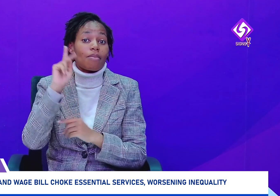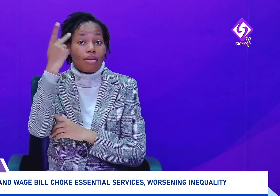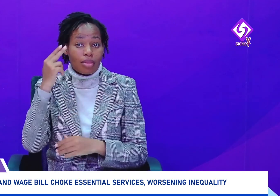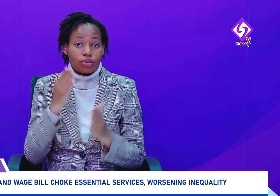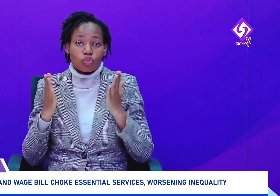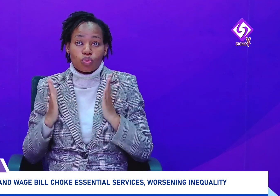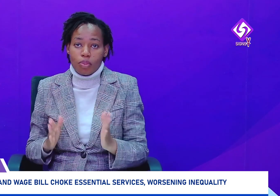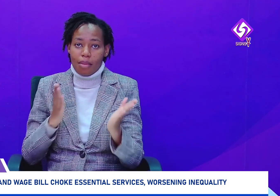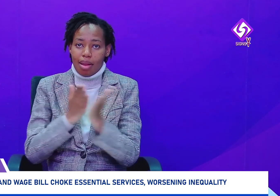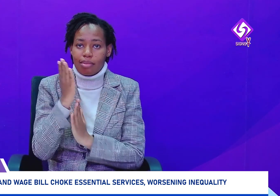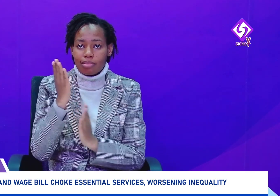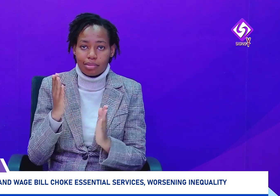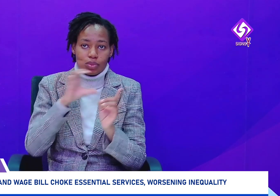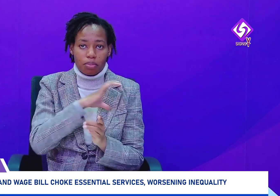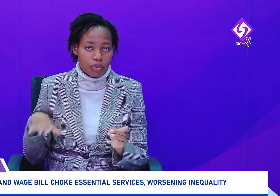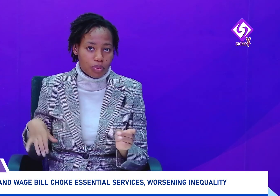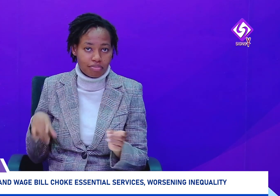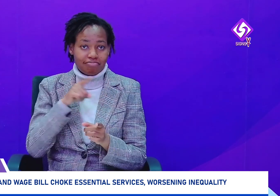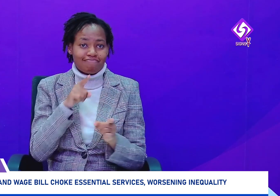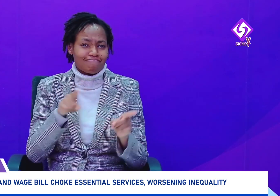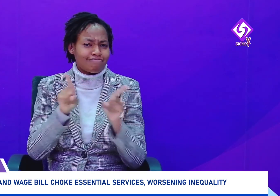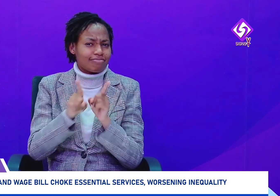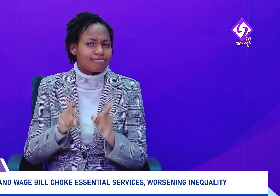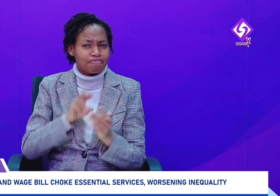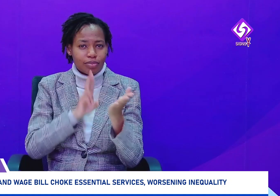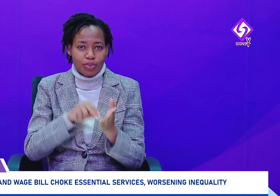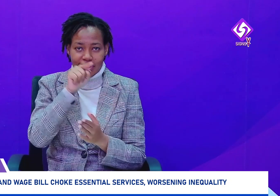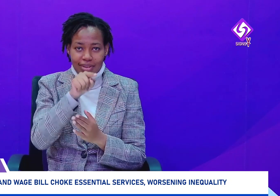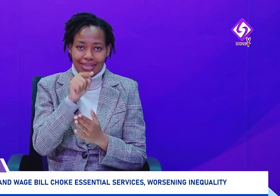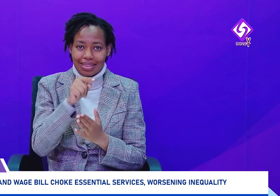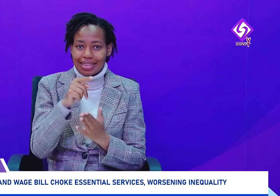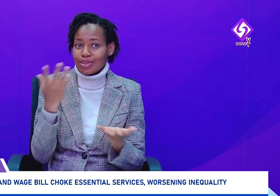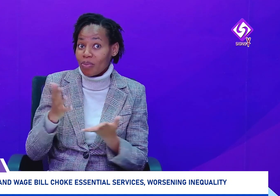to two new reports released by the Kenya Human Rights Commission,